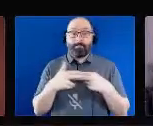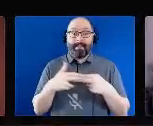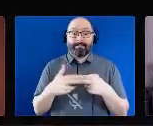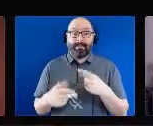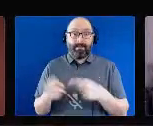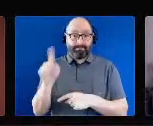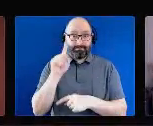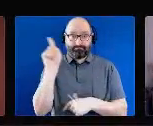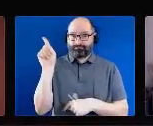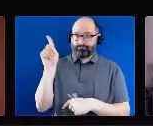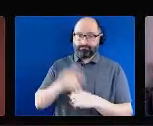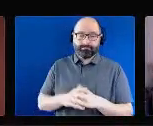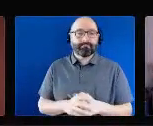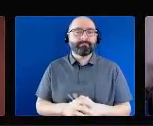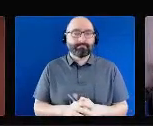Here we go.